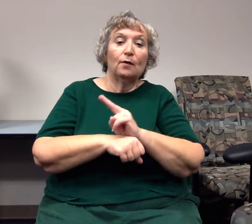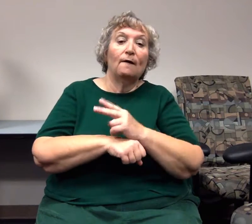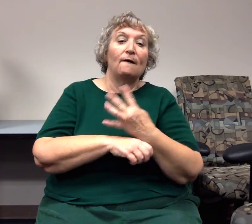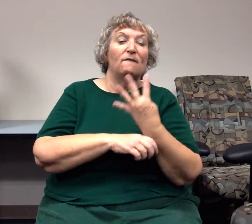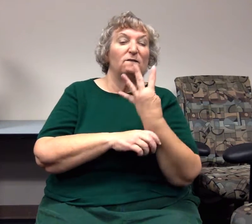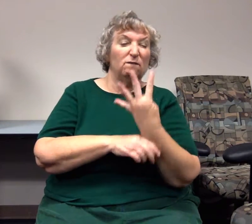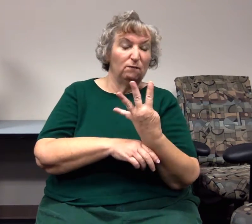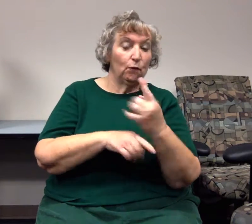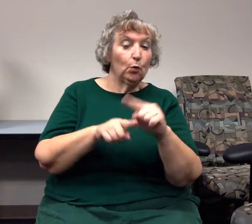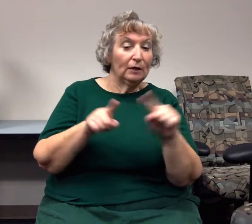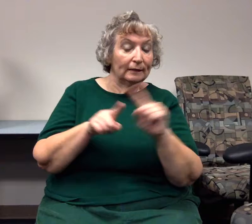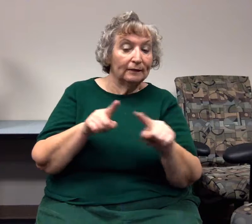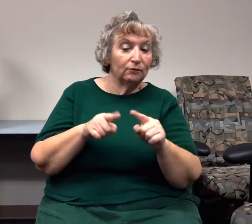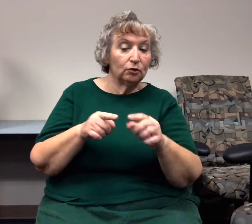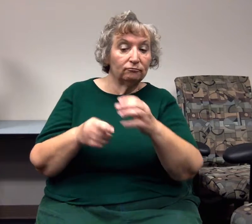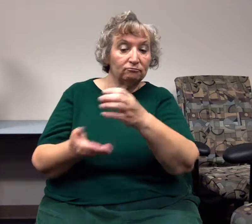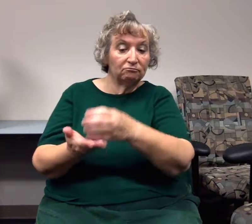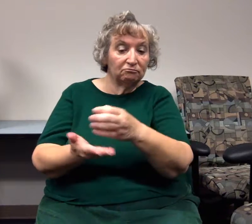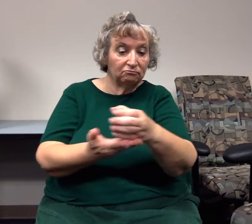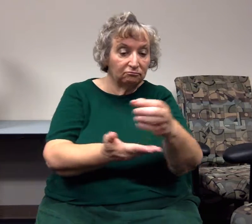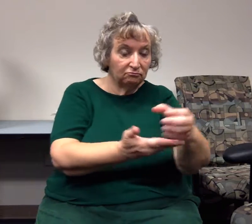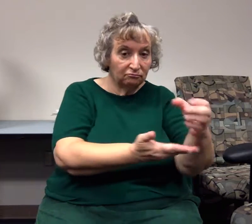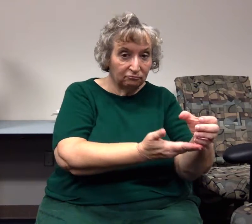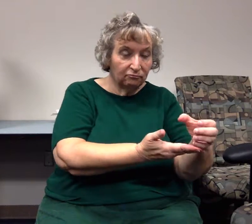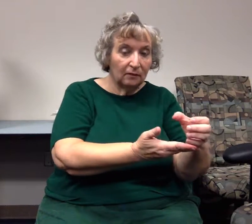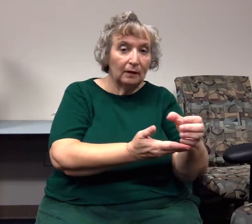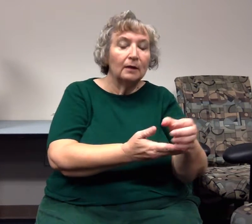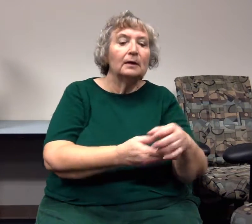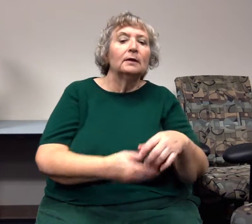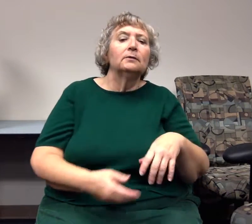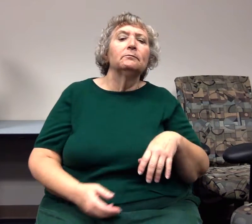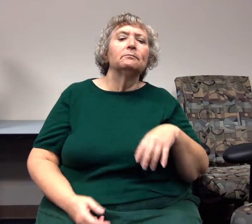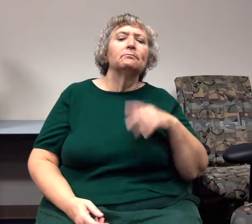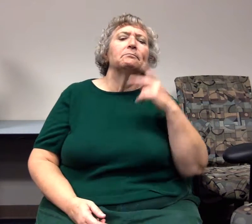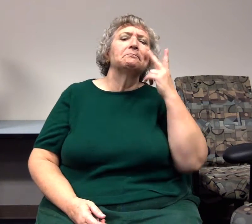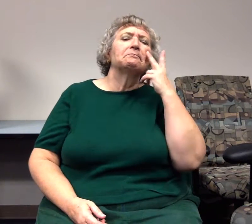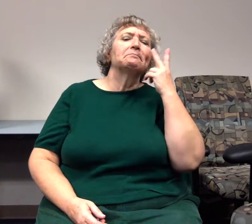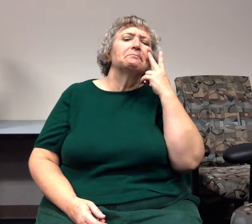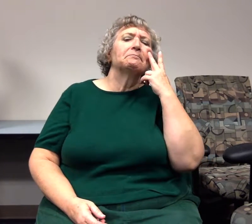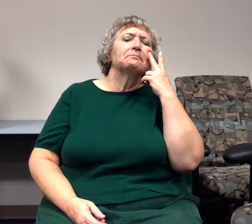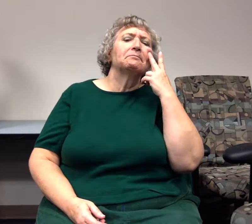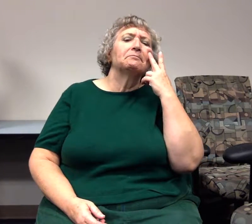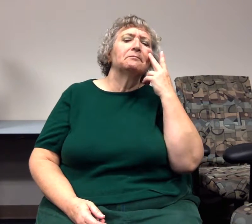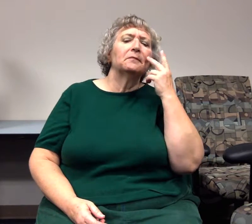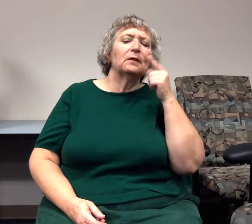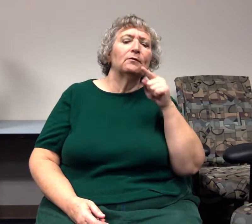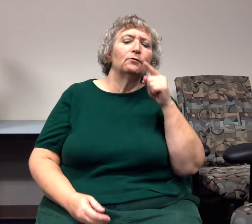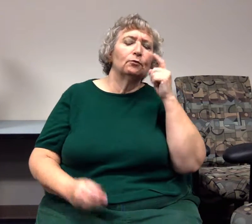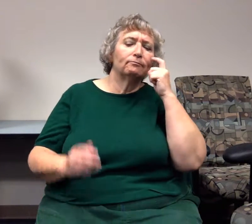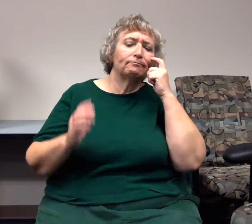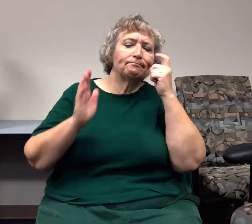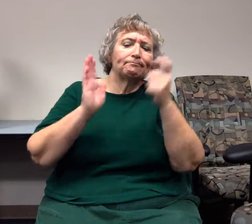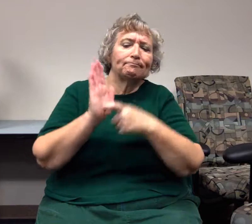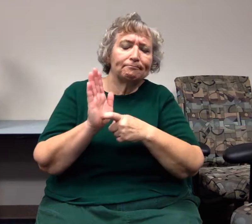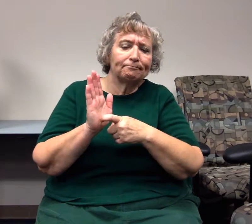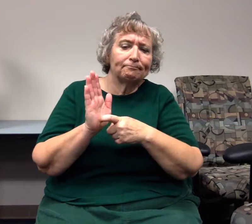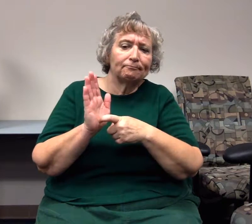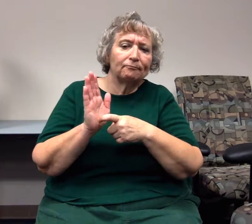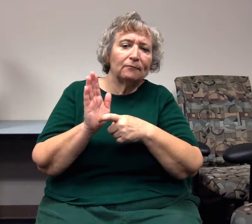see if you can identify which areas of the tongue you really notice that you taste things